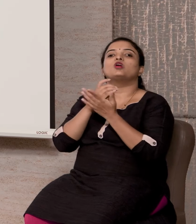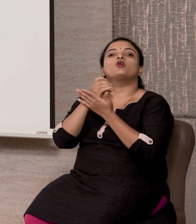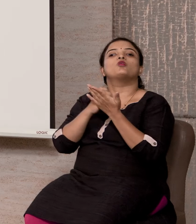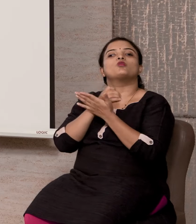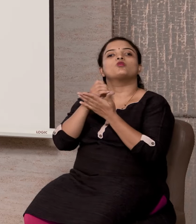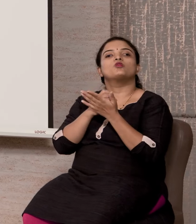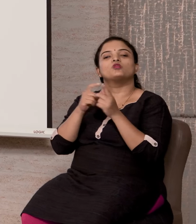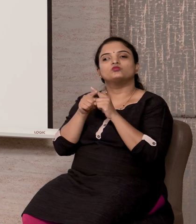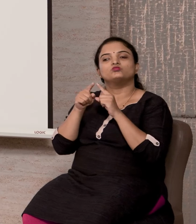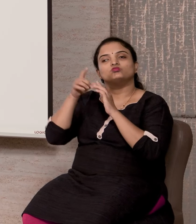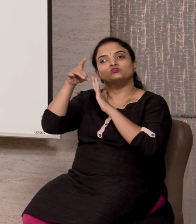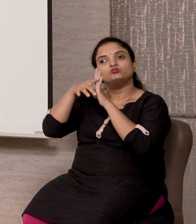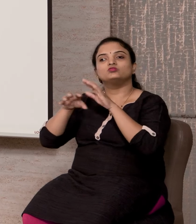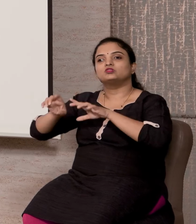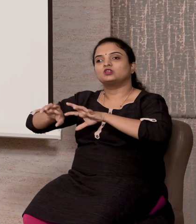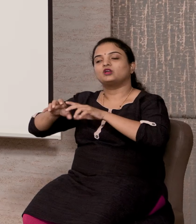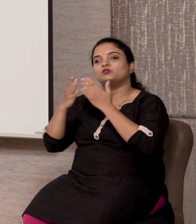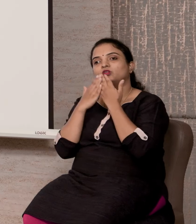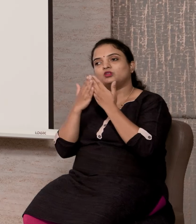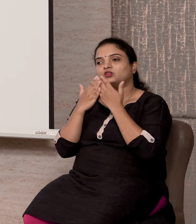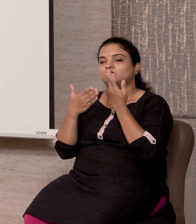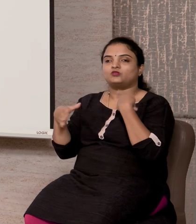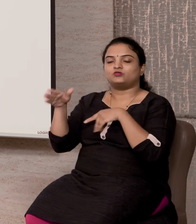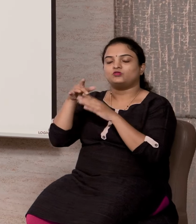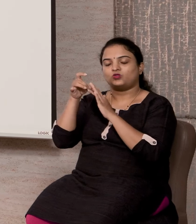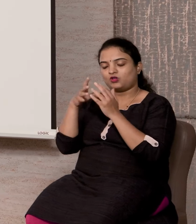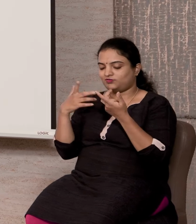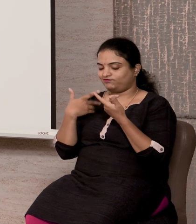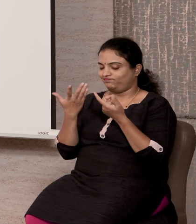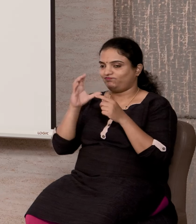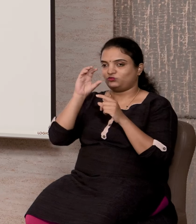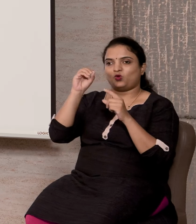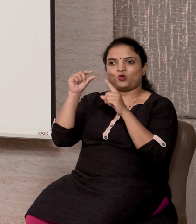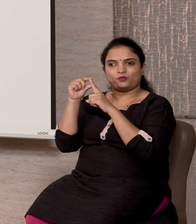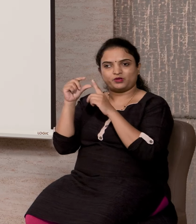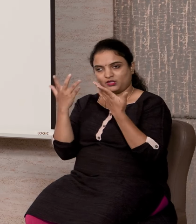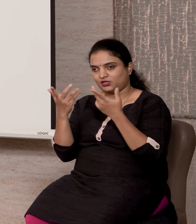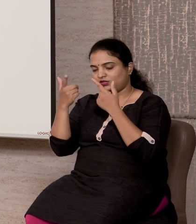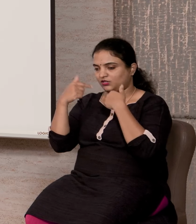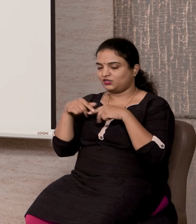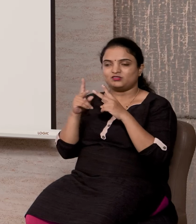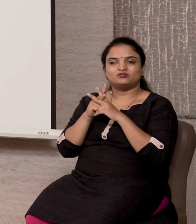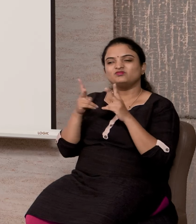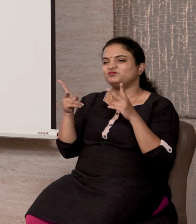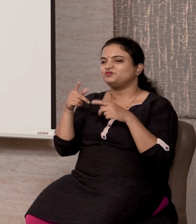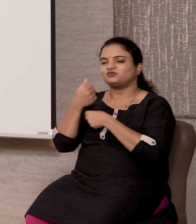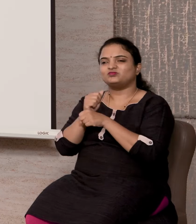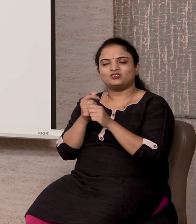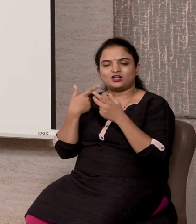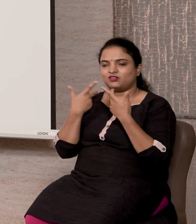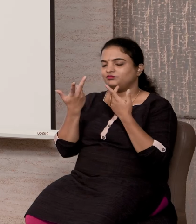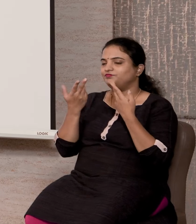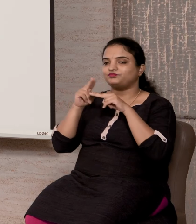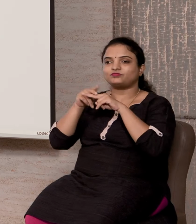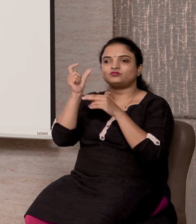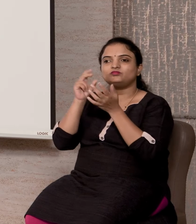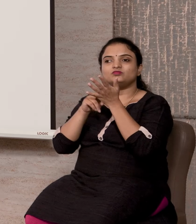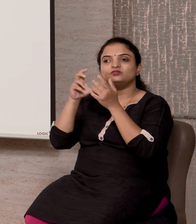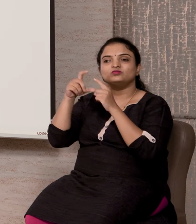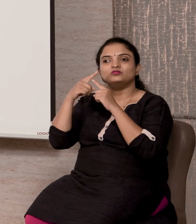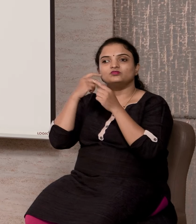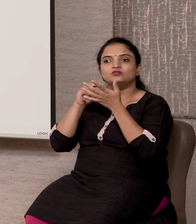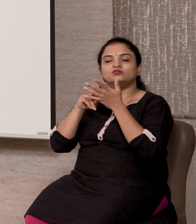are core to computer science, which any computer science student does, like operating systems, where they learn about various operating systems, how they function and so on.